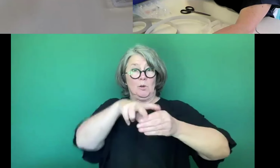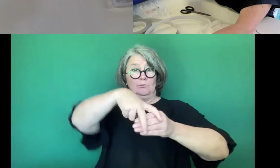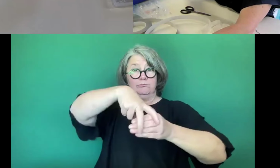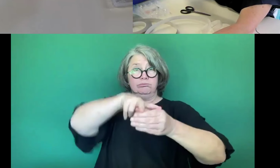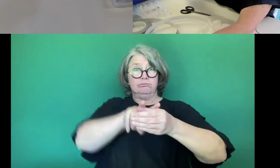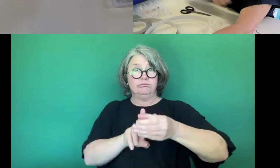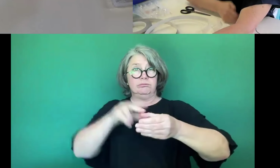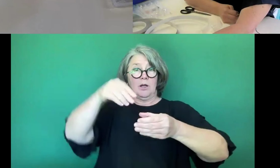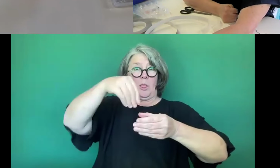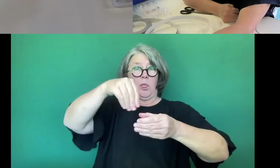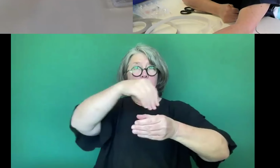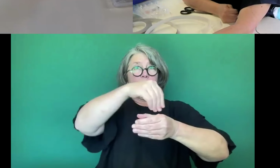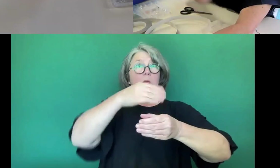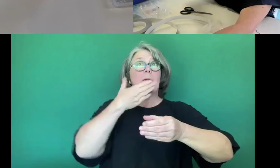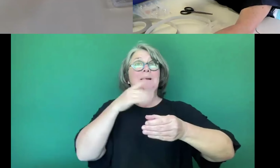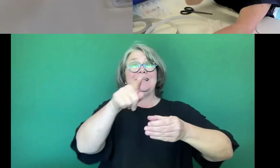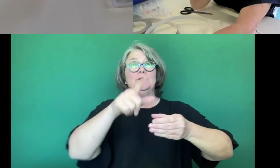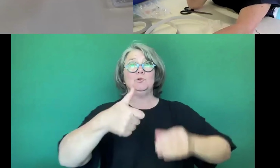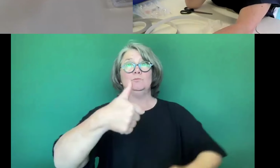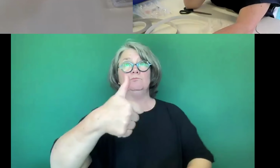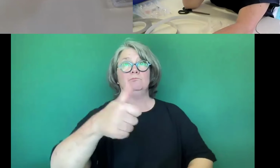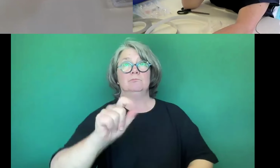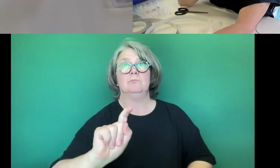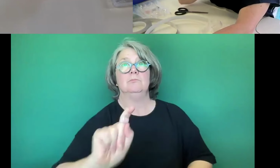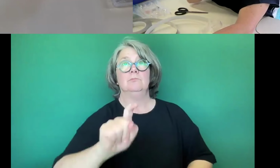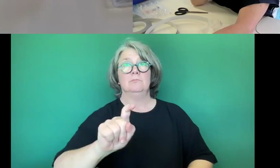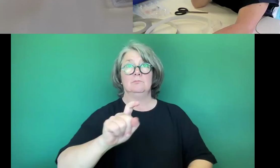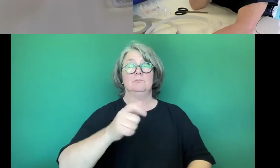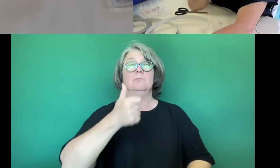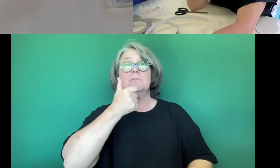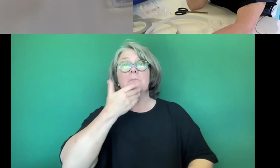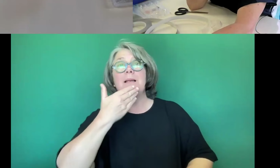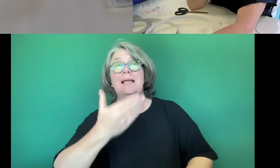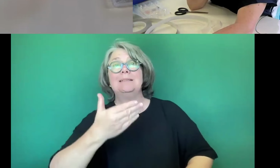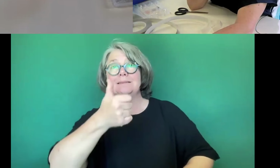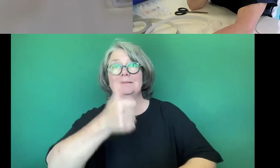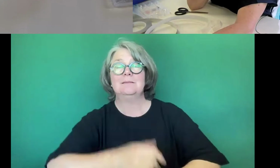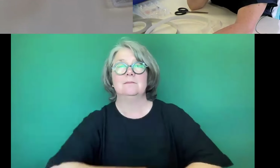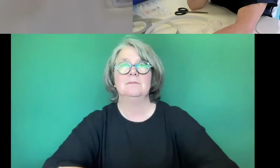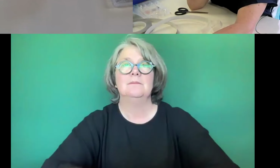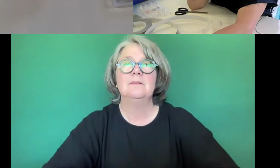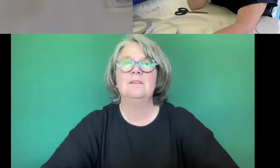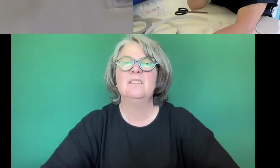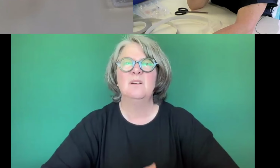up through the reactions or through the videos? And Josh will give me a...